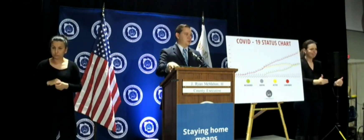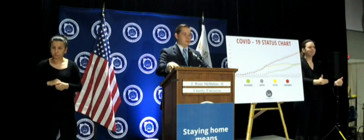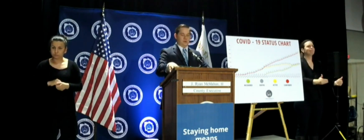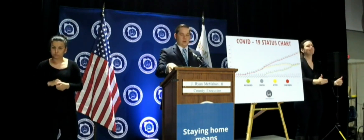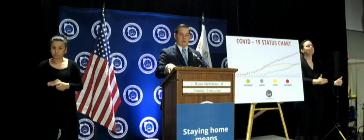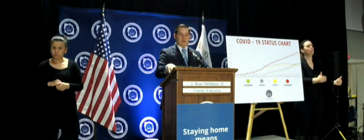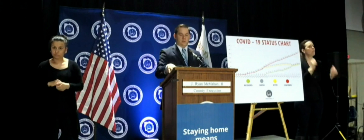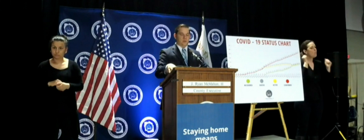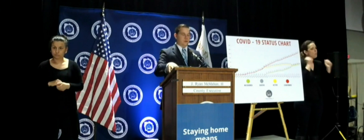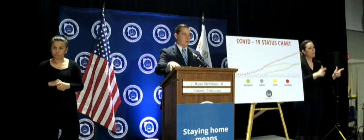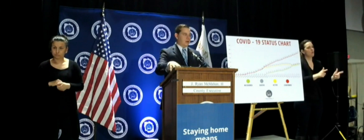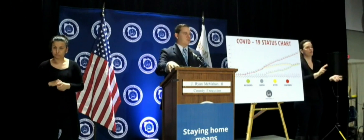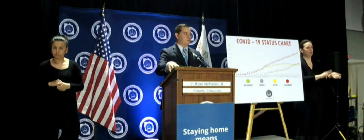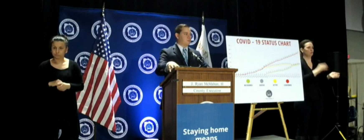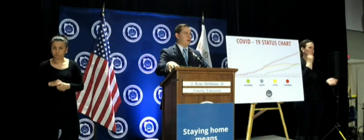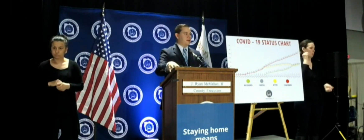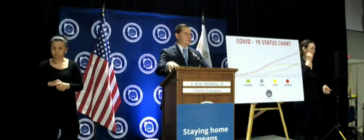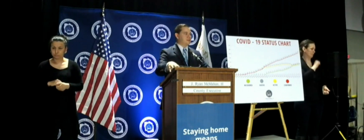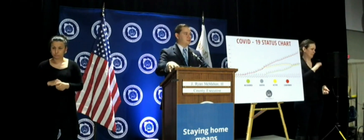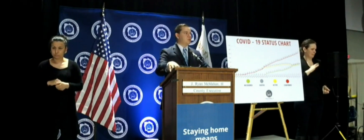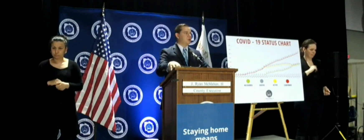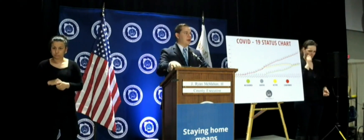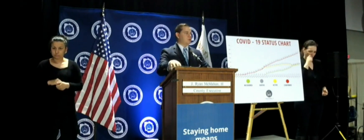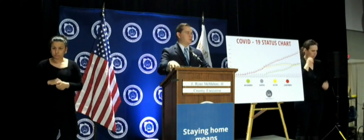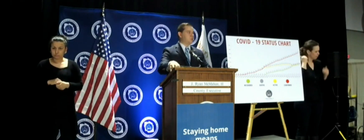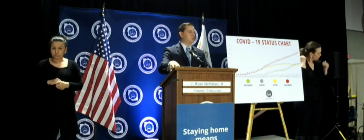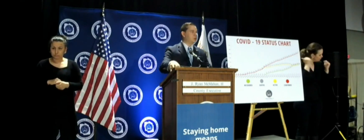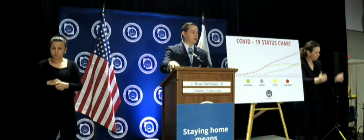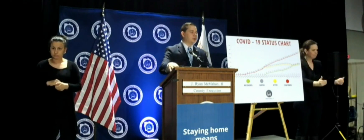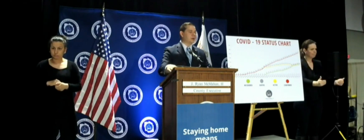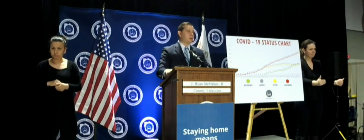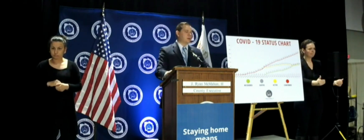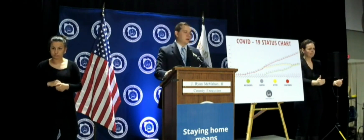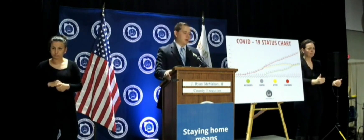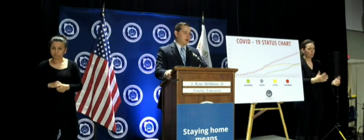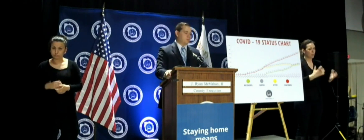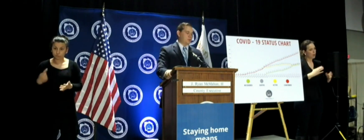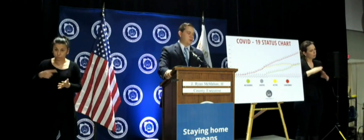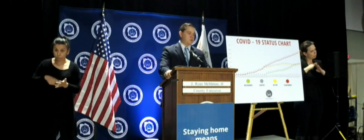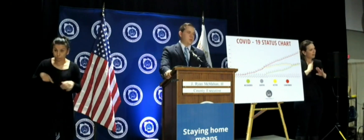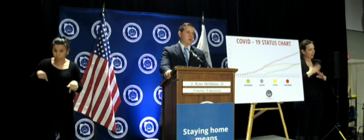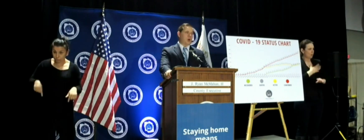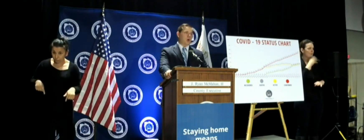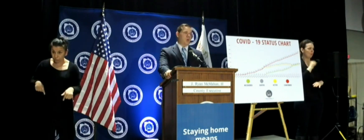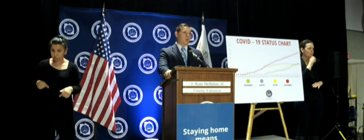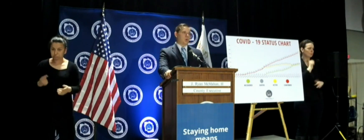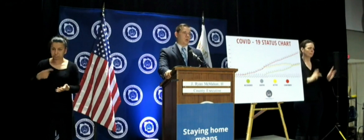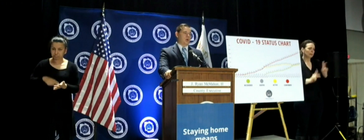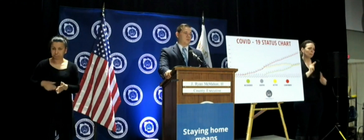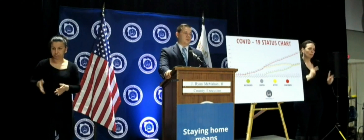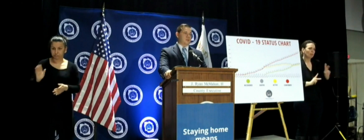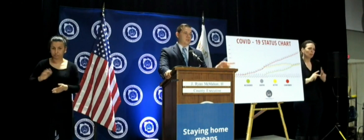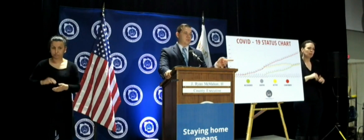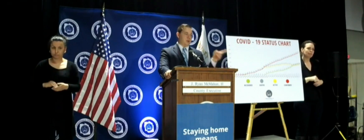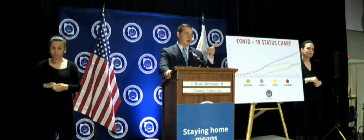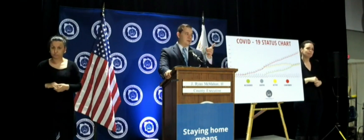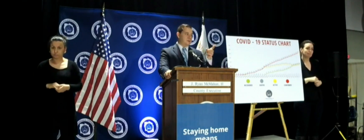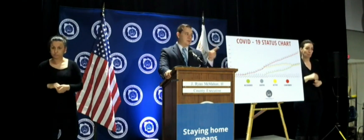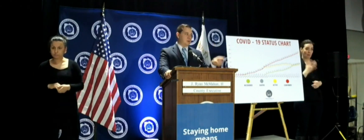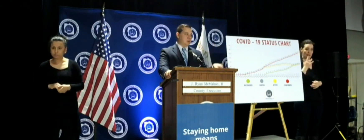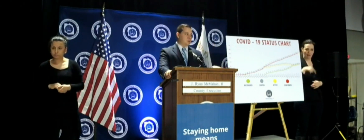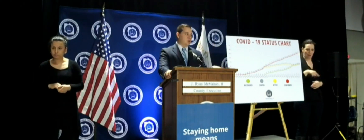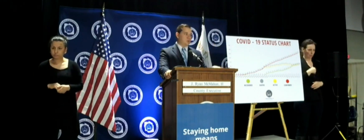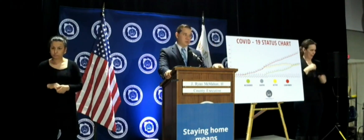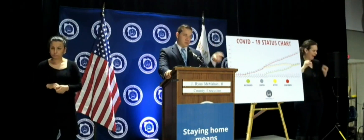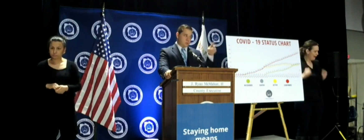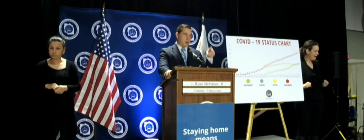strategy. How can we do it? We have some capacity to do it now, so we're doing it because we know if this thing spreads